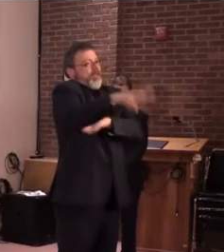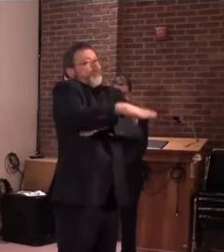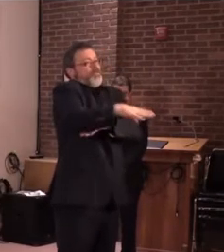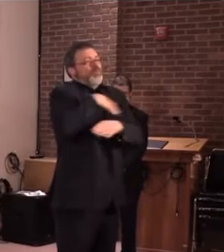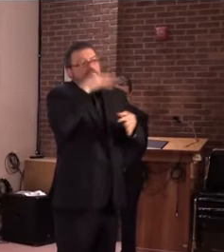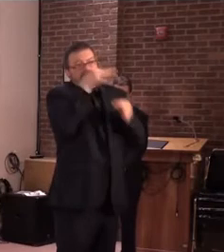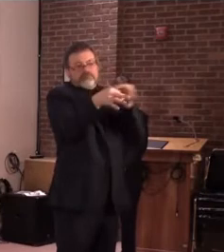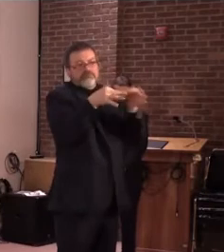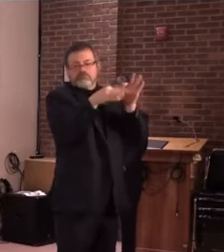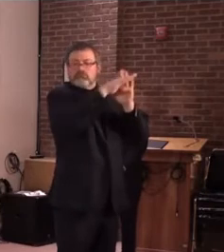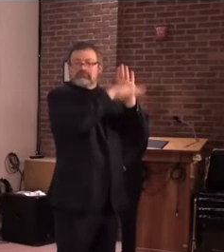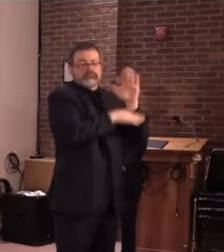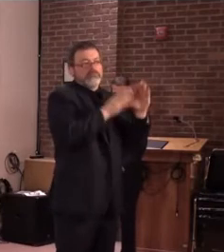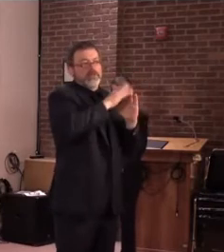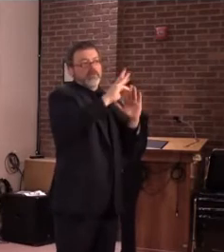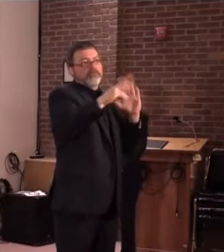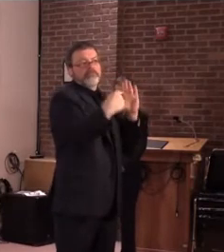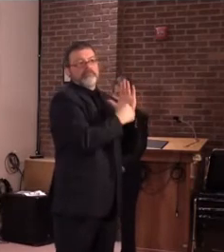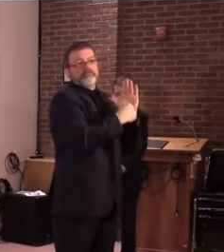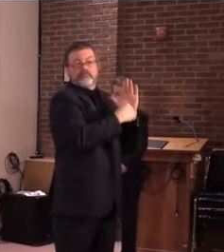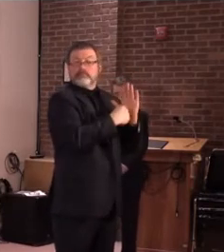Steve, NEKTV.